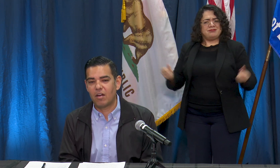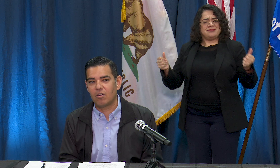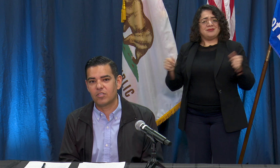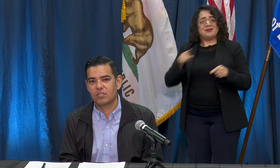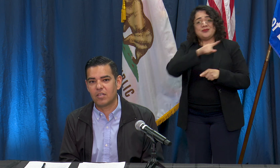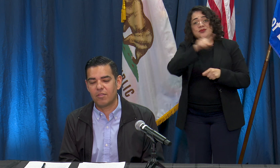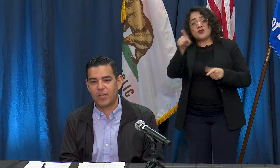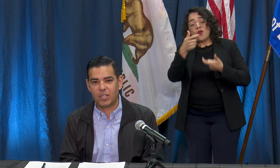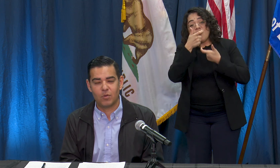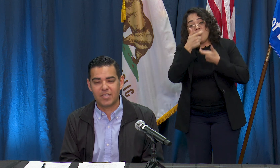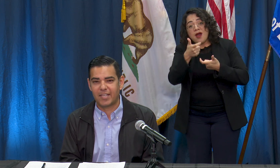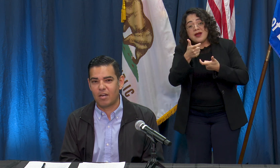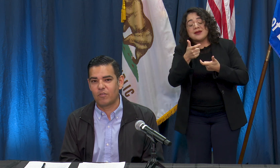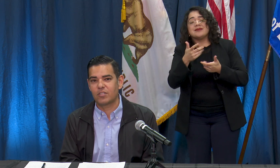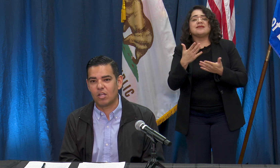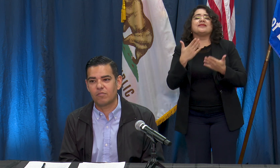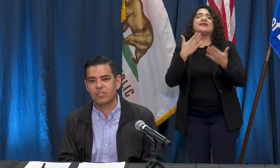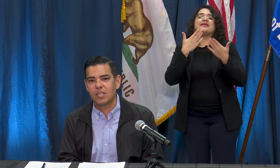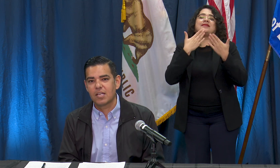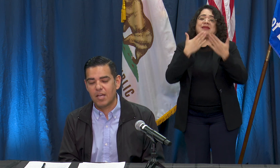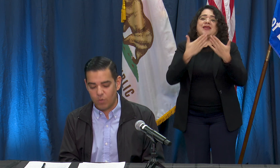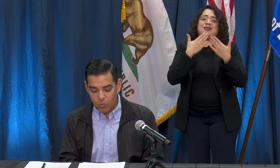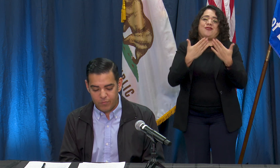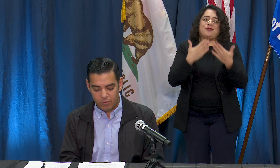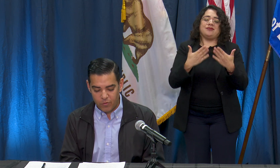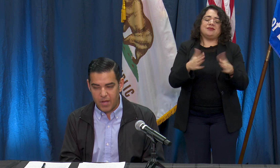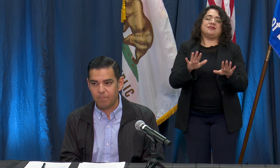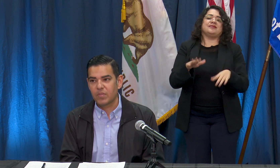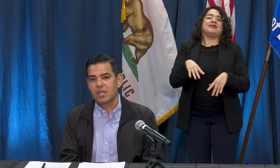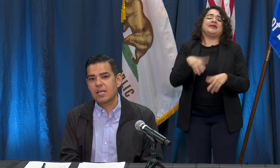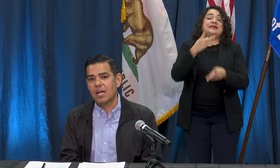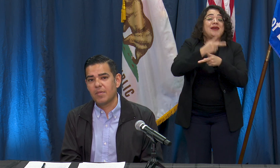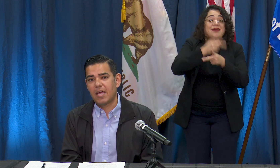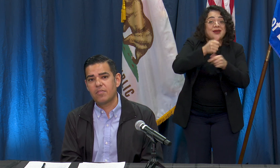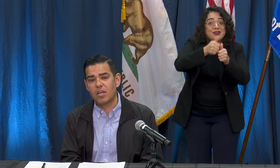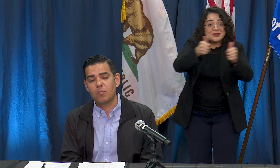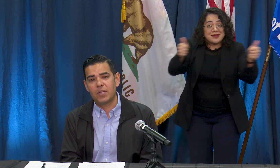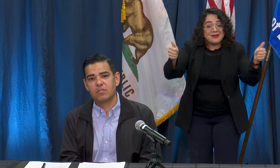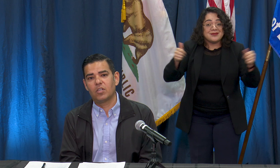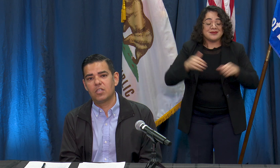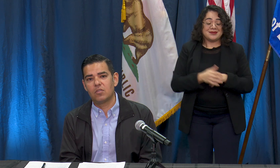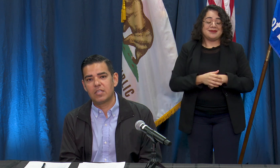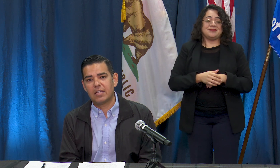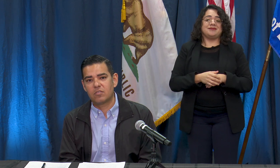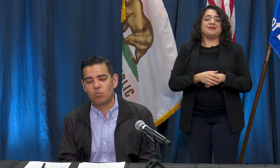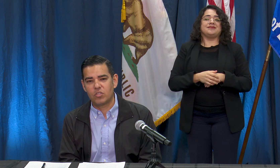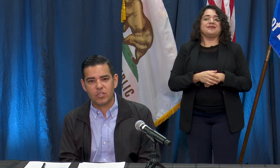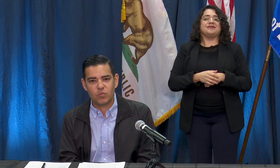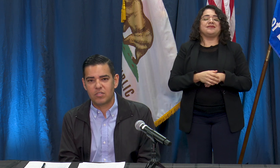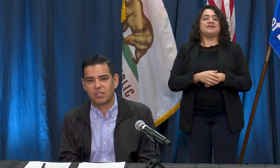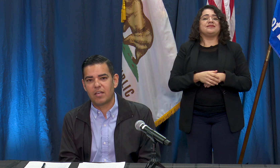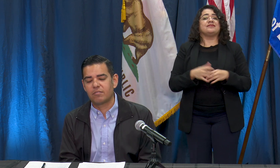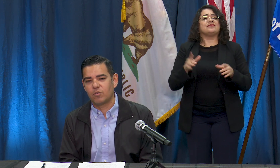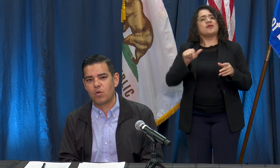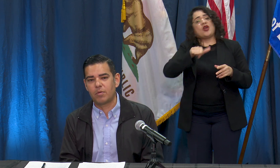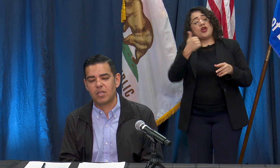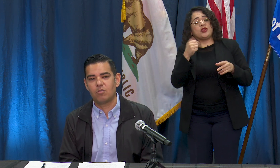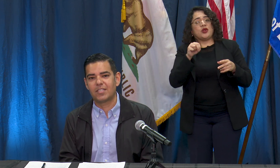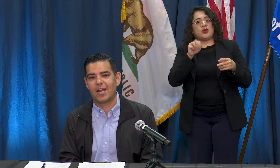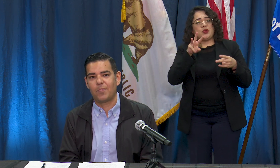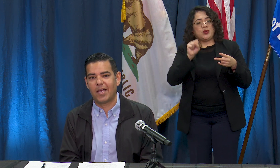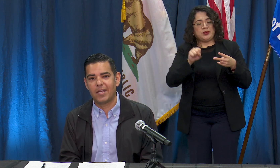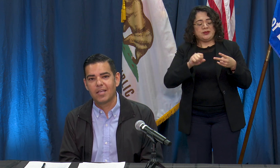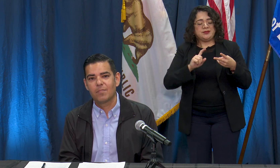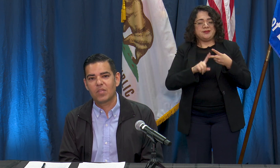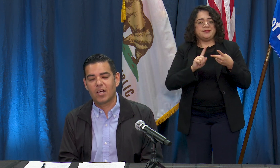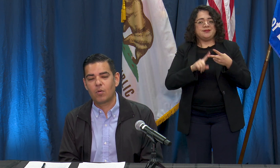that are there, just thank you and take care of yourselves. And we're grateful for them. And the other piece of good news is we just recently, as you probably know,